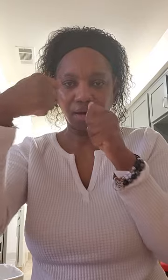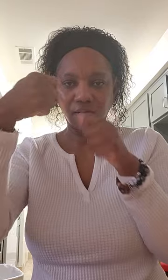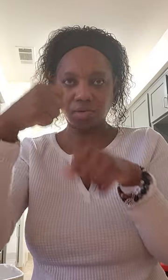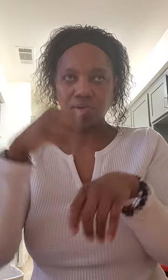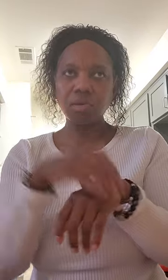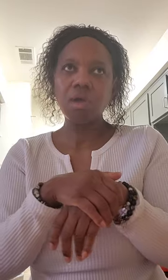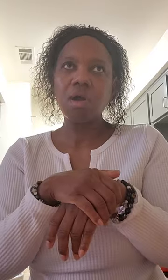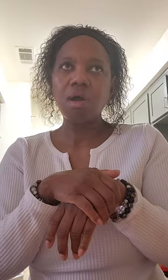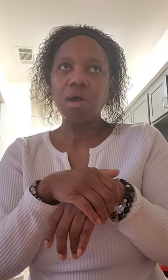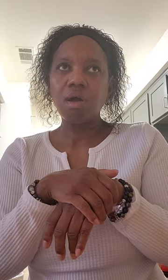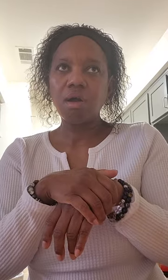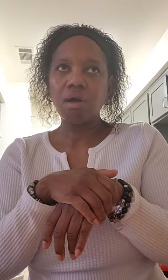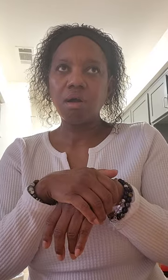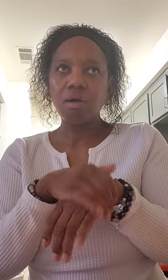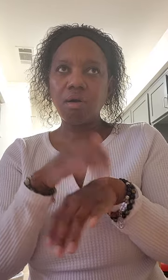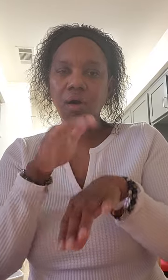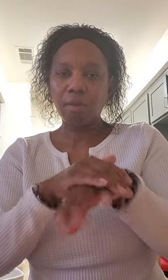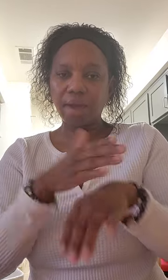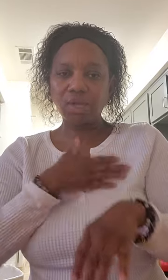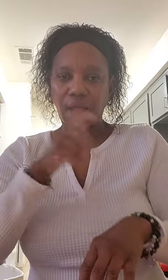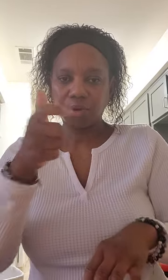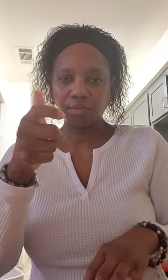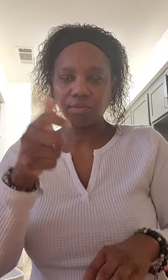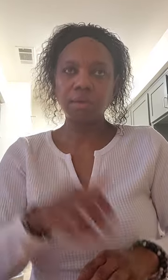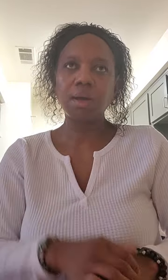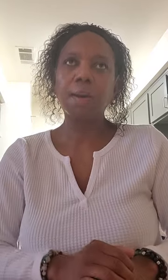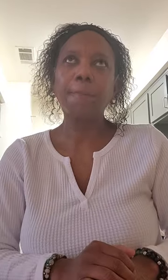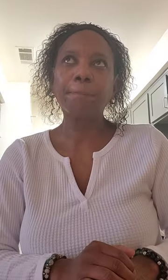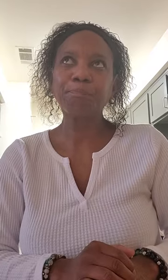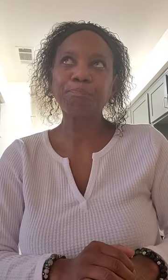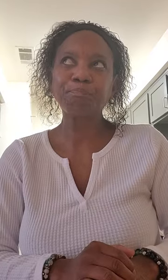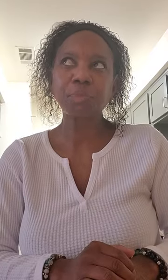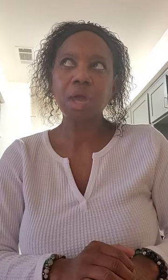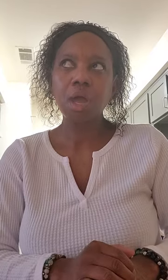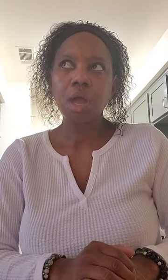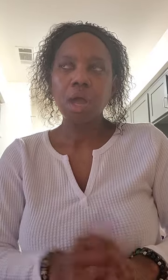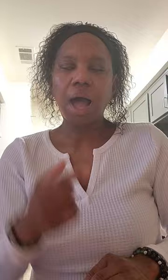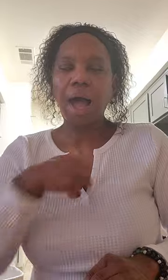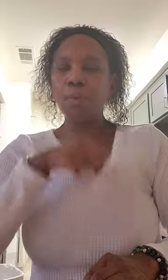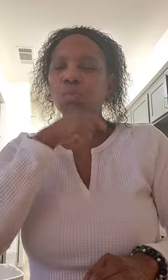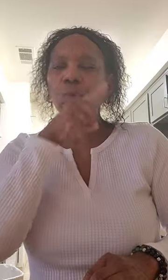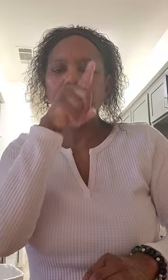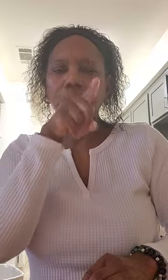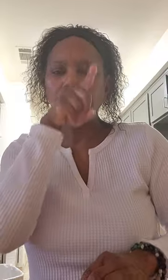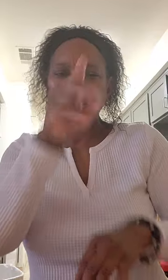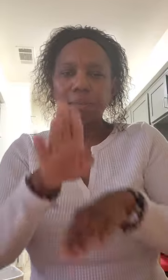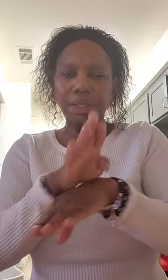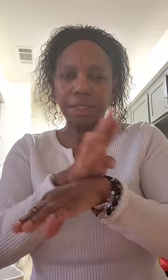on my channel um I've been really really busy